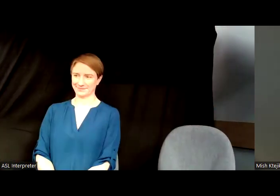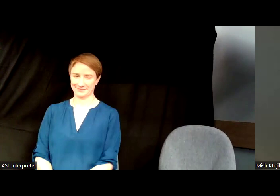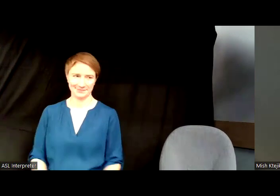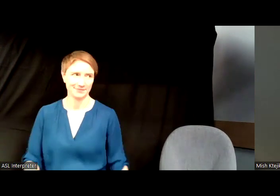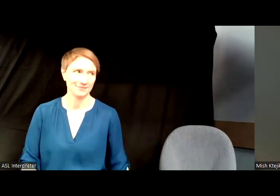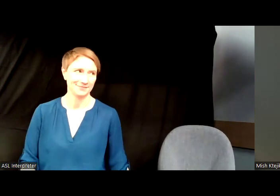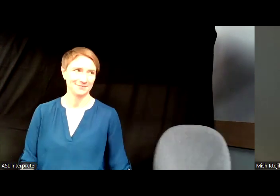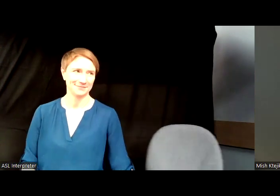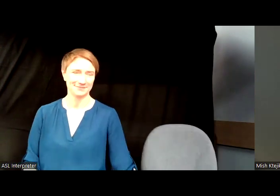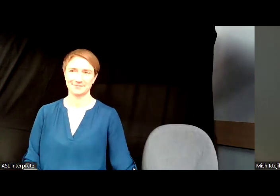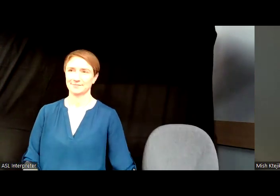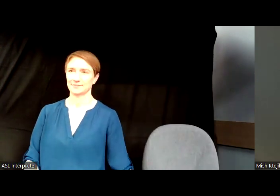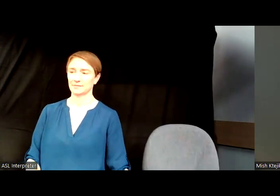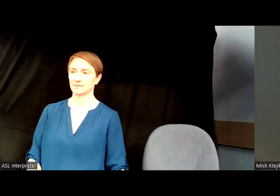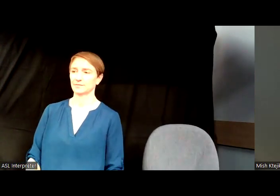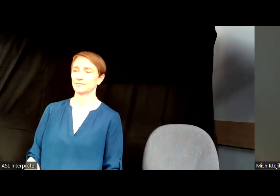This